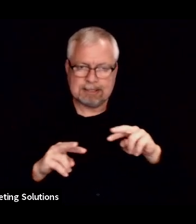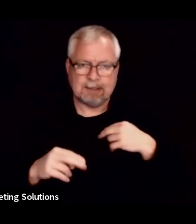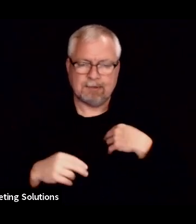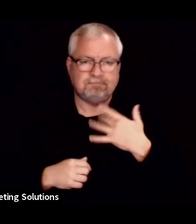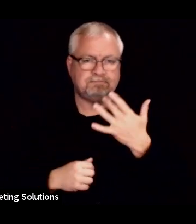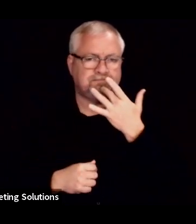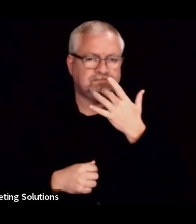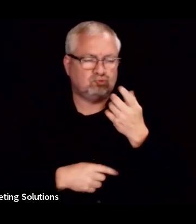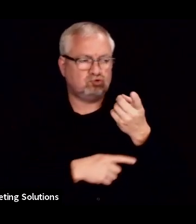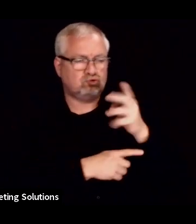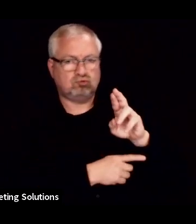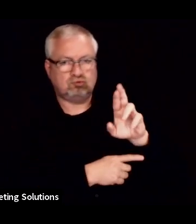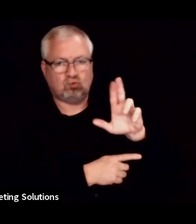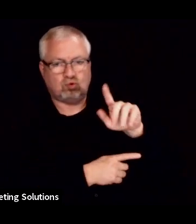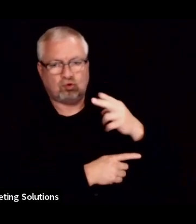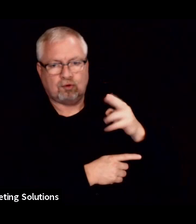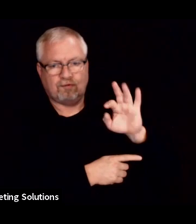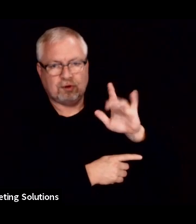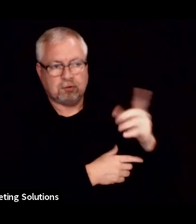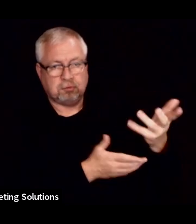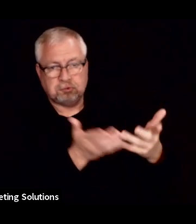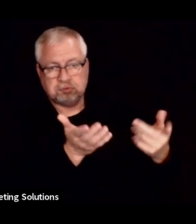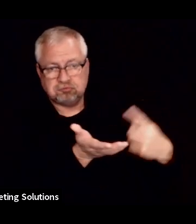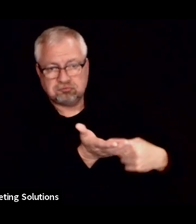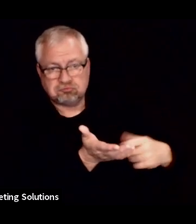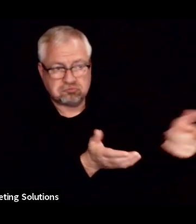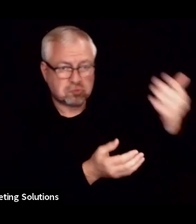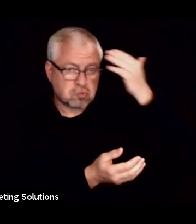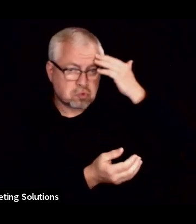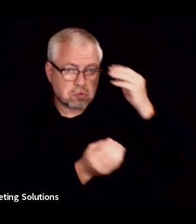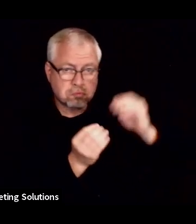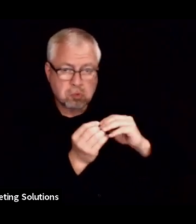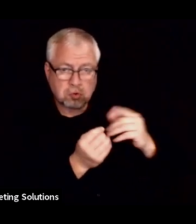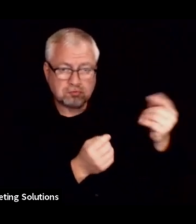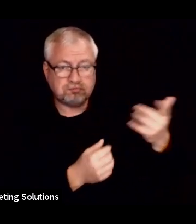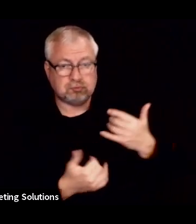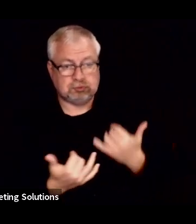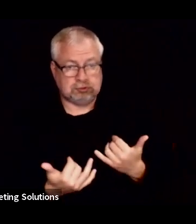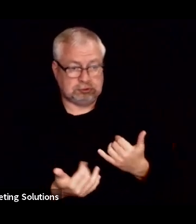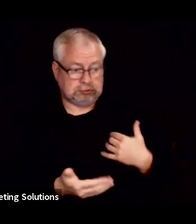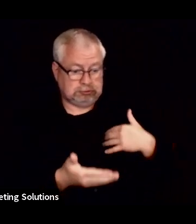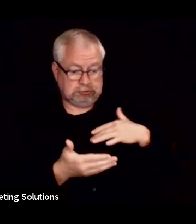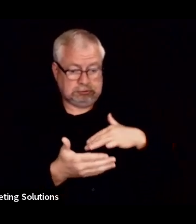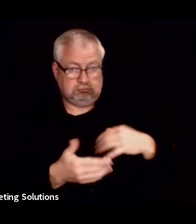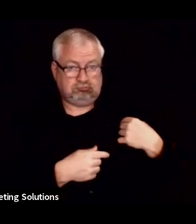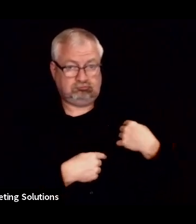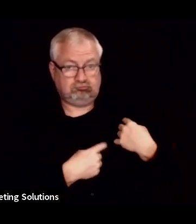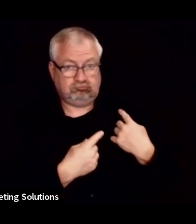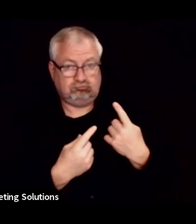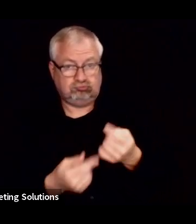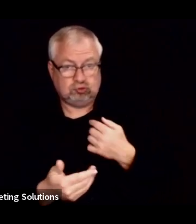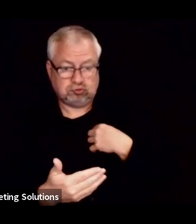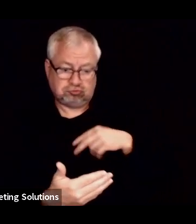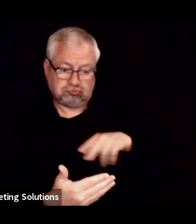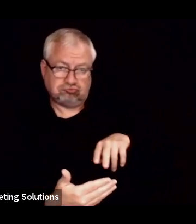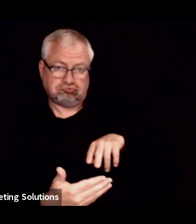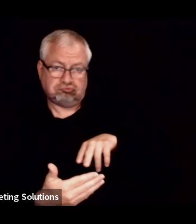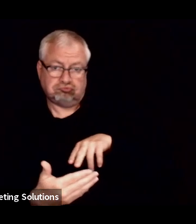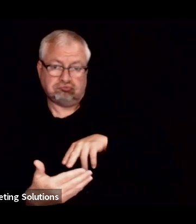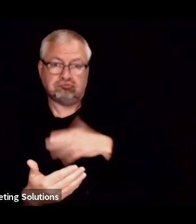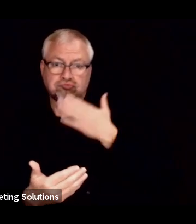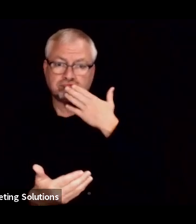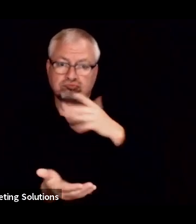of the studies that have been done. There have been some well-publicized and